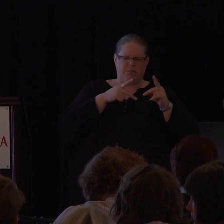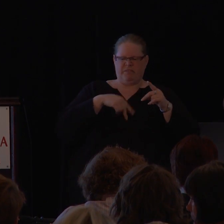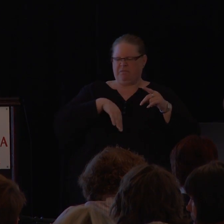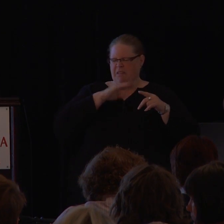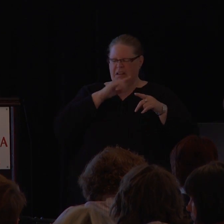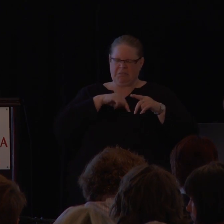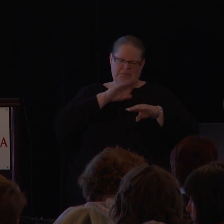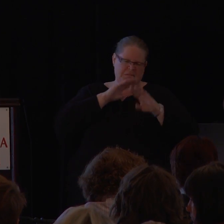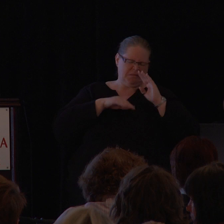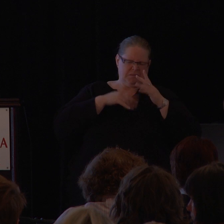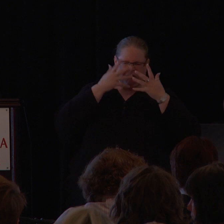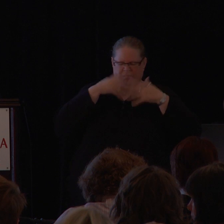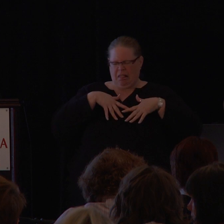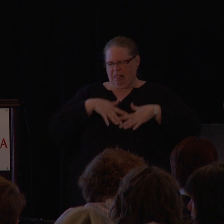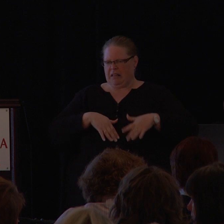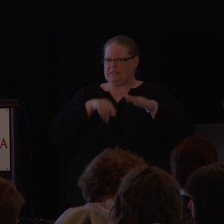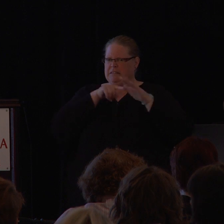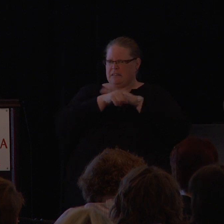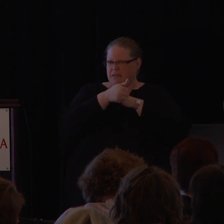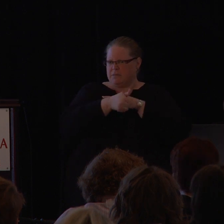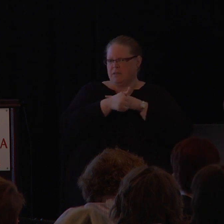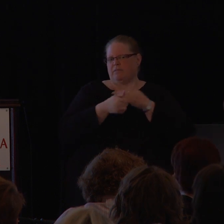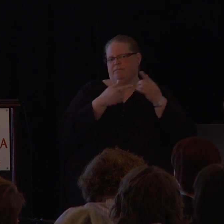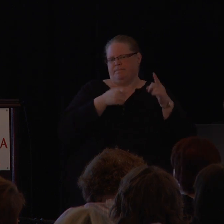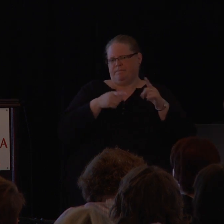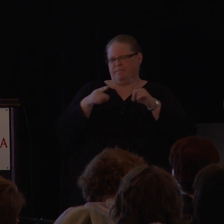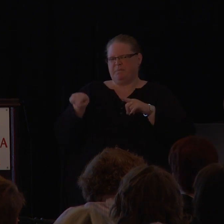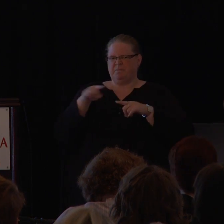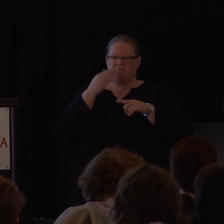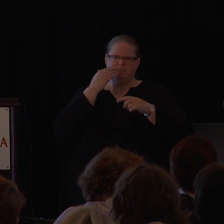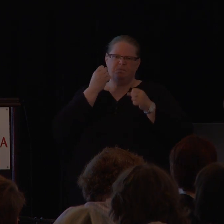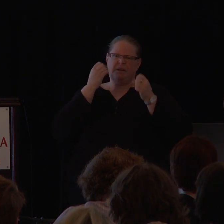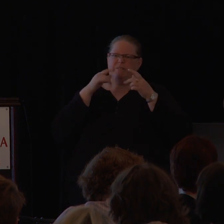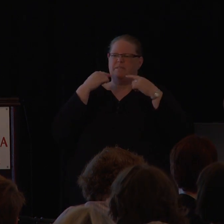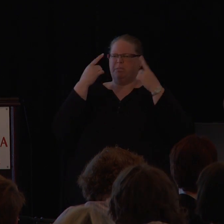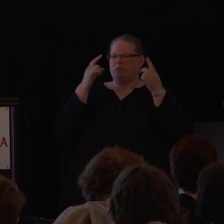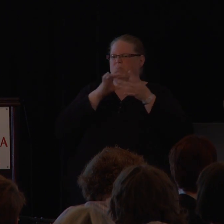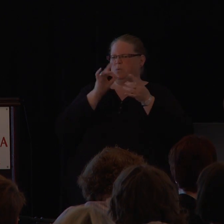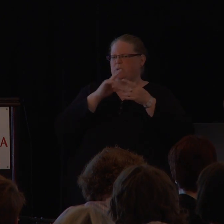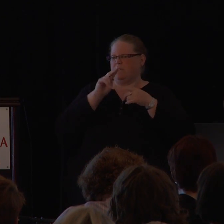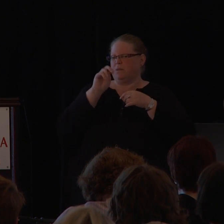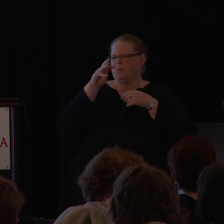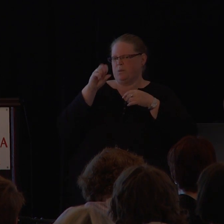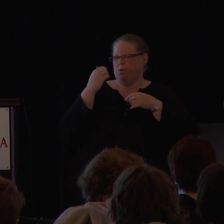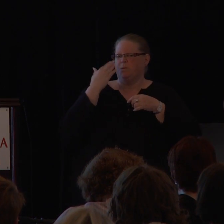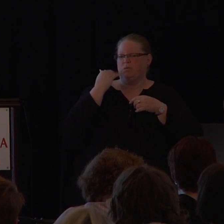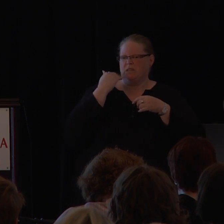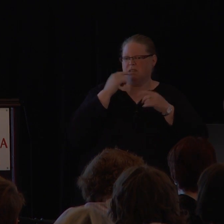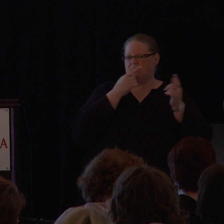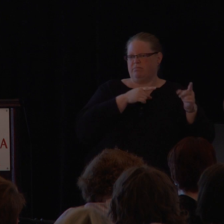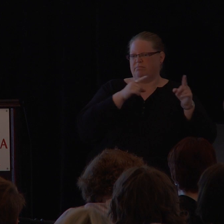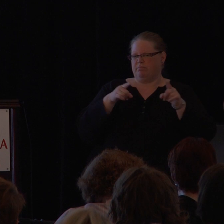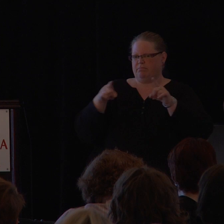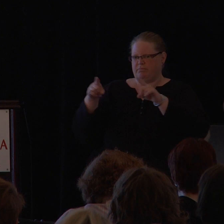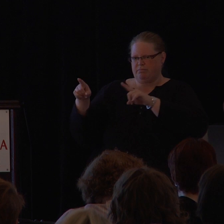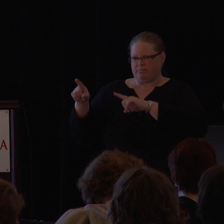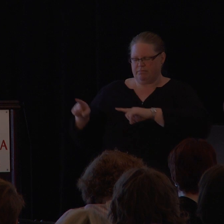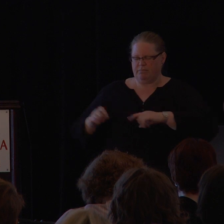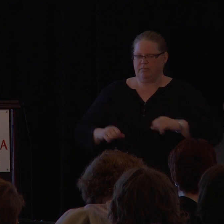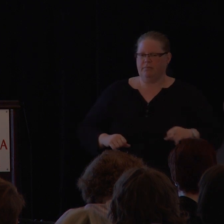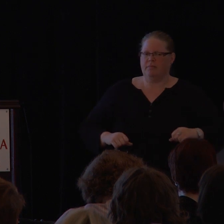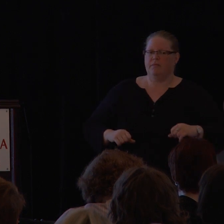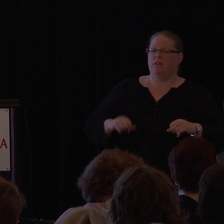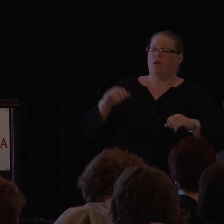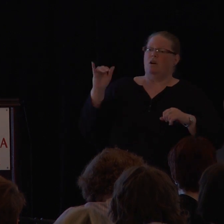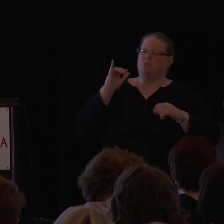that was the number one, quite significantly in theirs. Physical features was the other one. And interestingly, except in the specialized